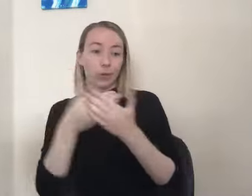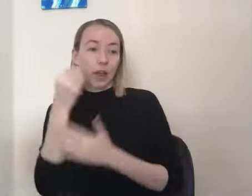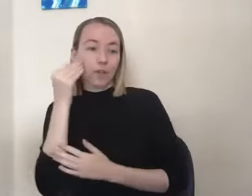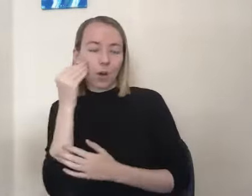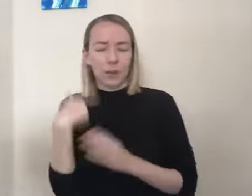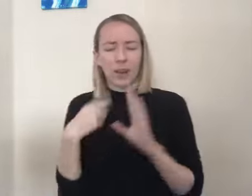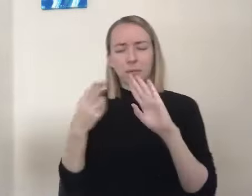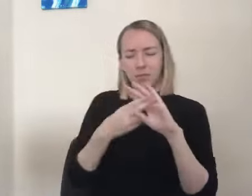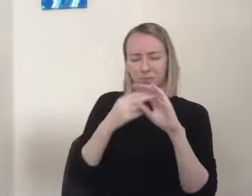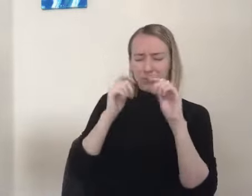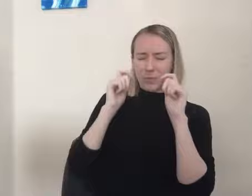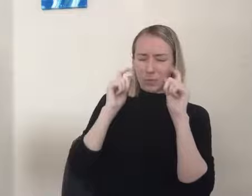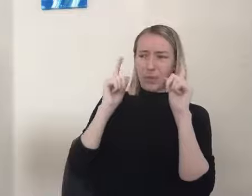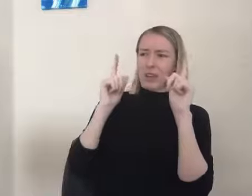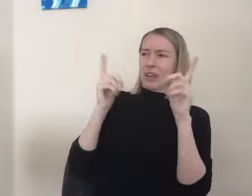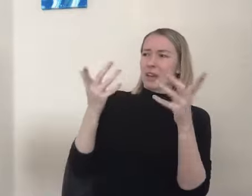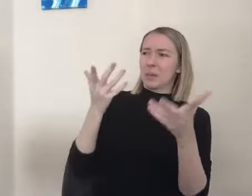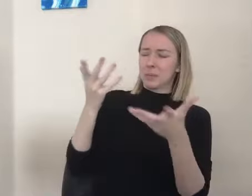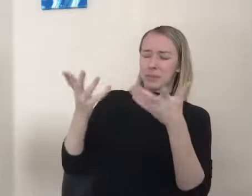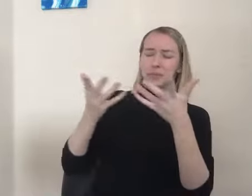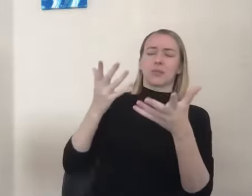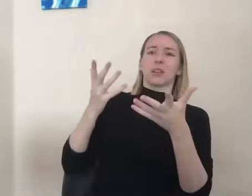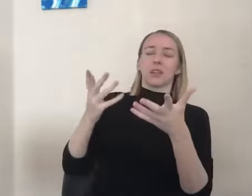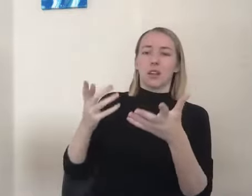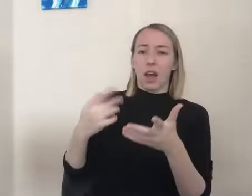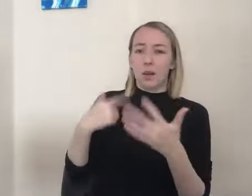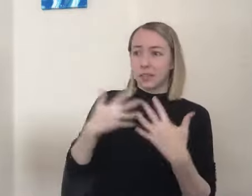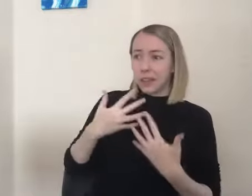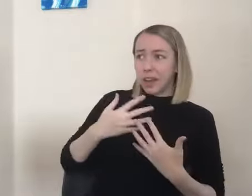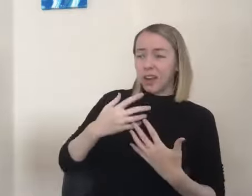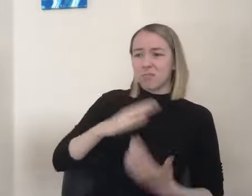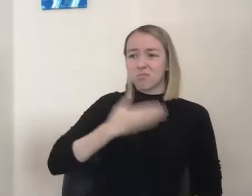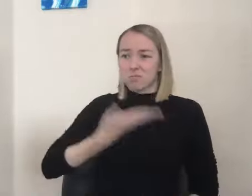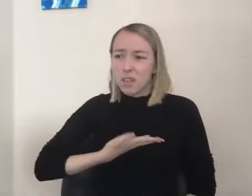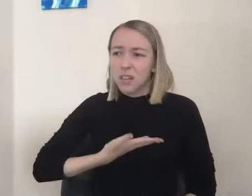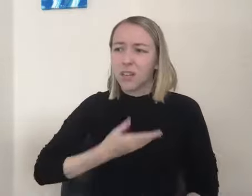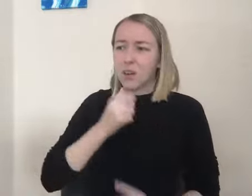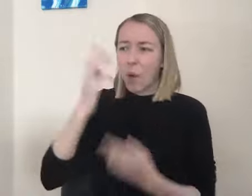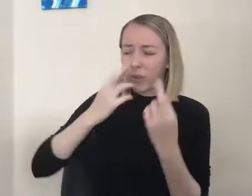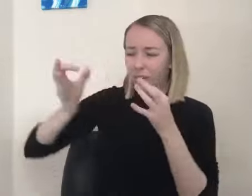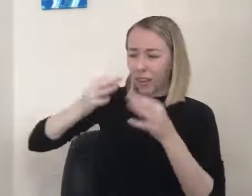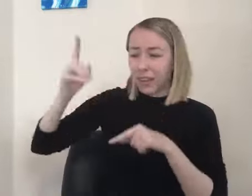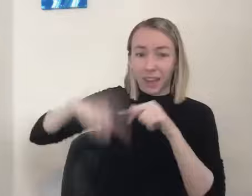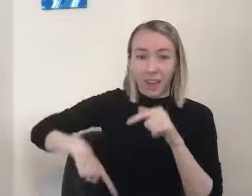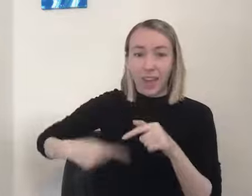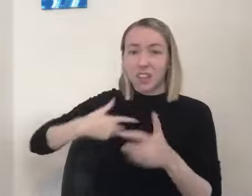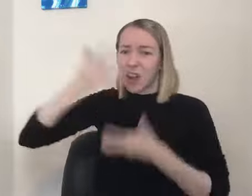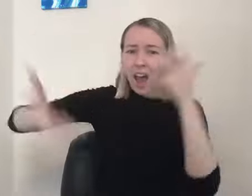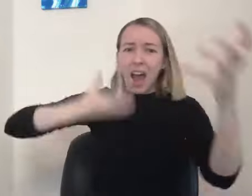wee lady who I used to phone up on a Saturday night when I would be waiting my husband coming in with a drink in him, and I didn't know what kind of state